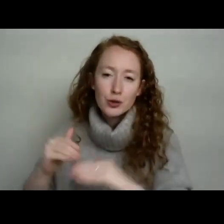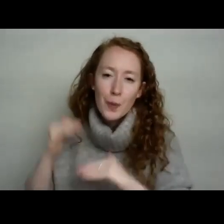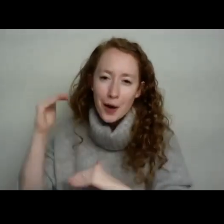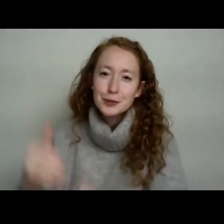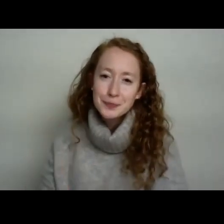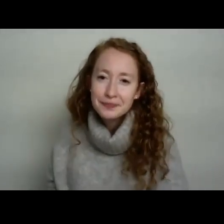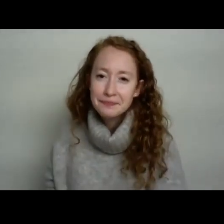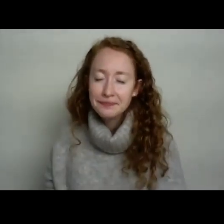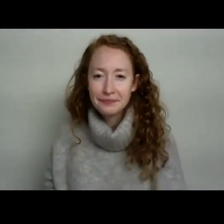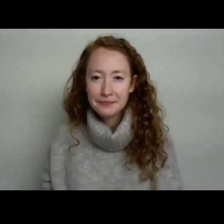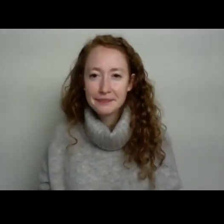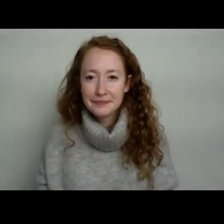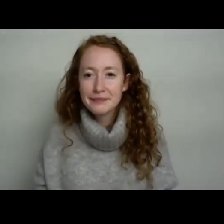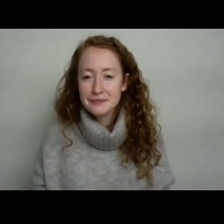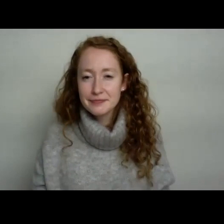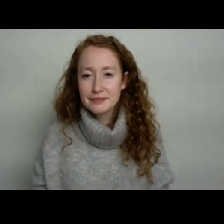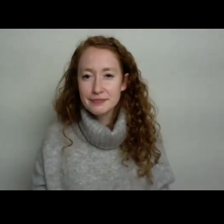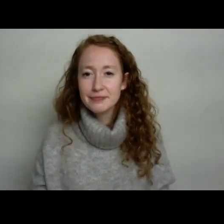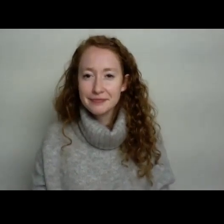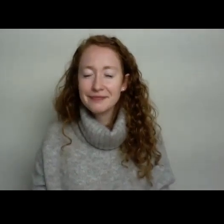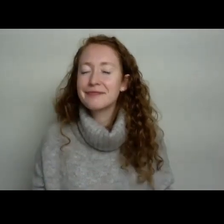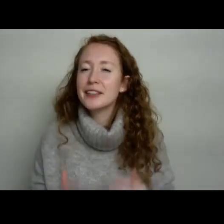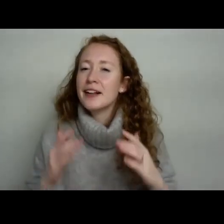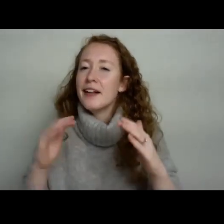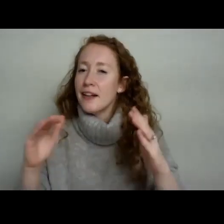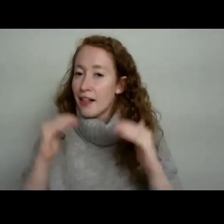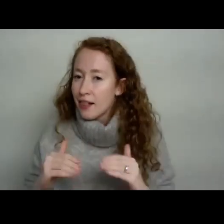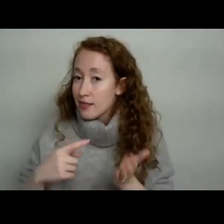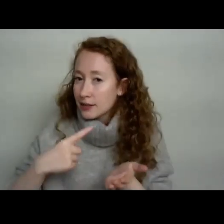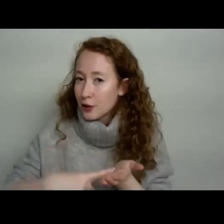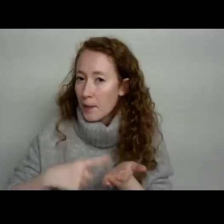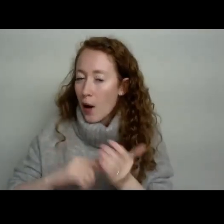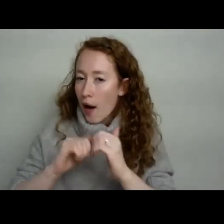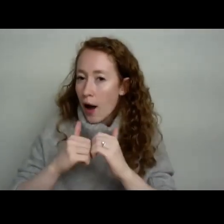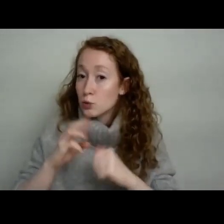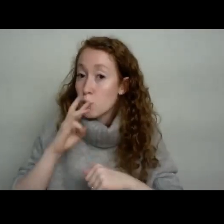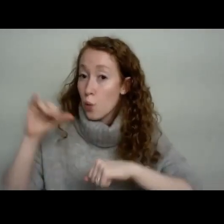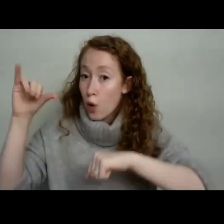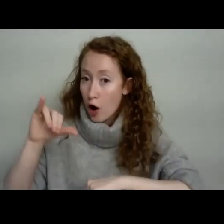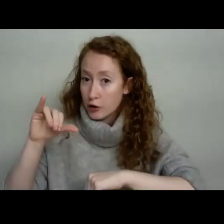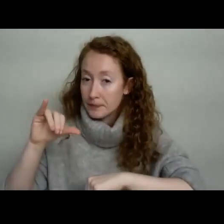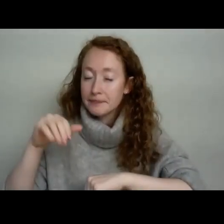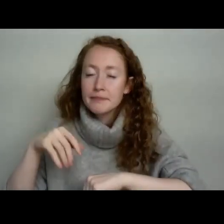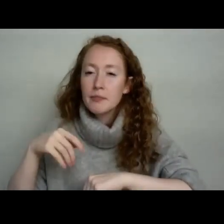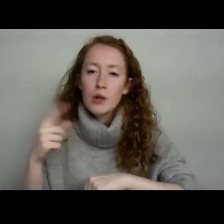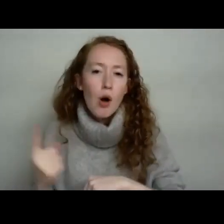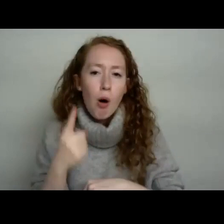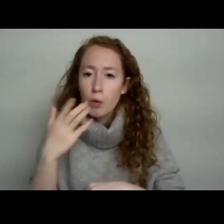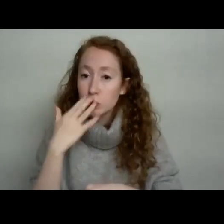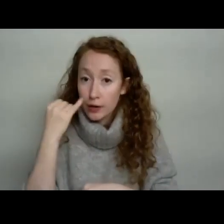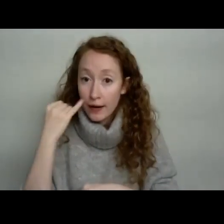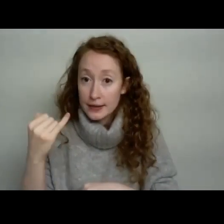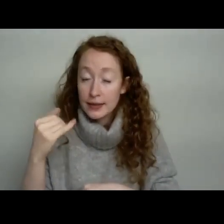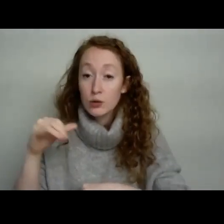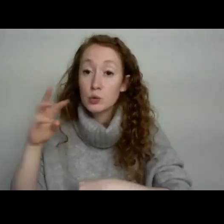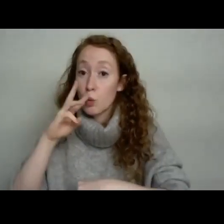talk about watering for a moment. Anytime you can water the soil and not the foliage, not the leaves of